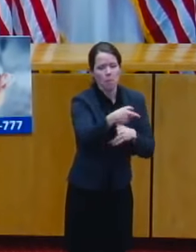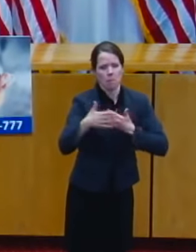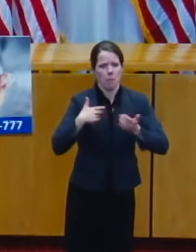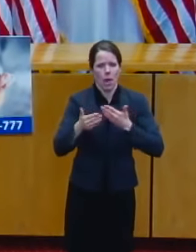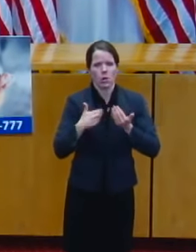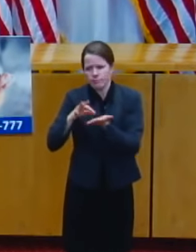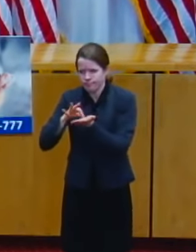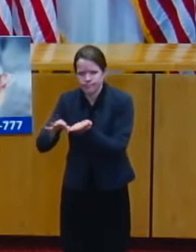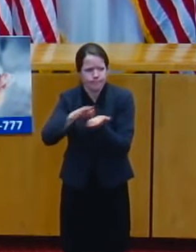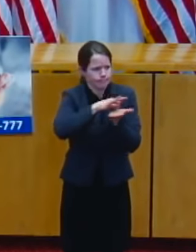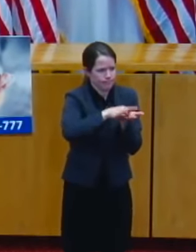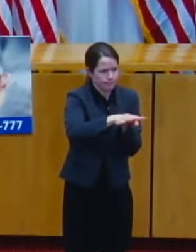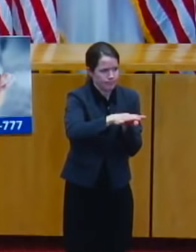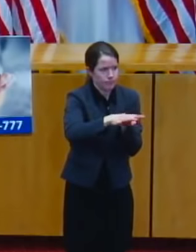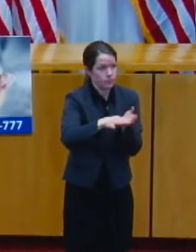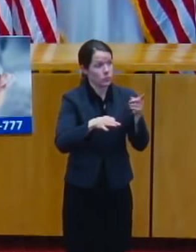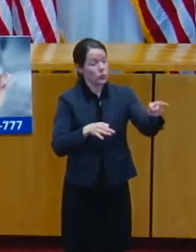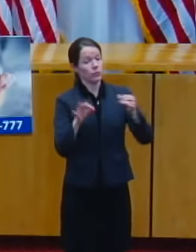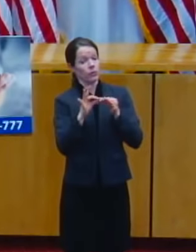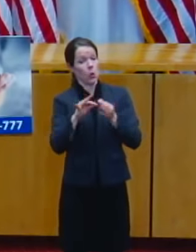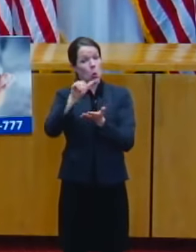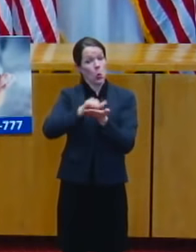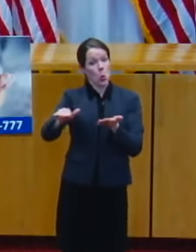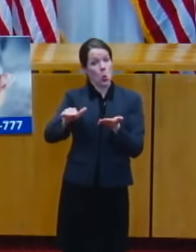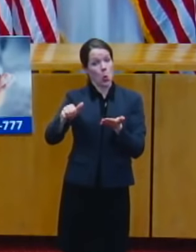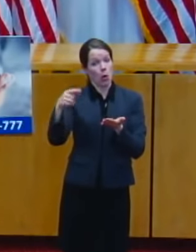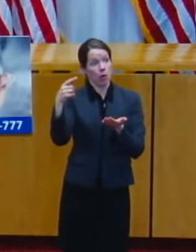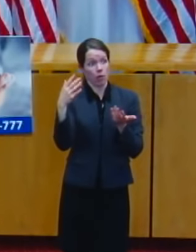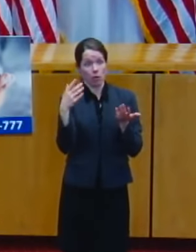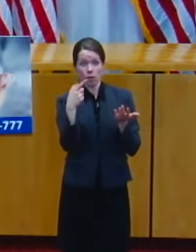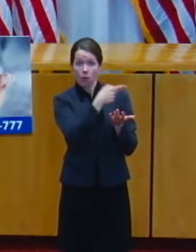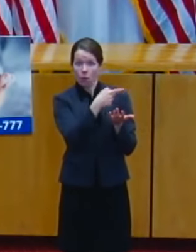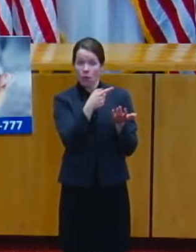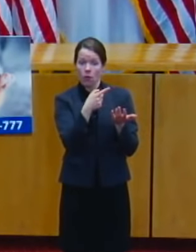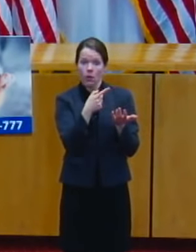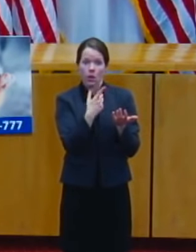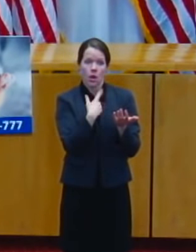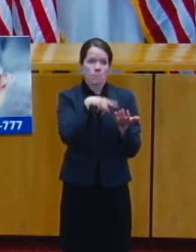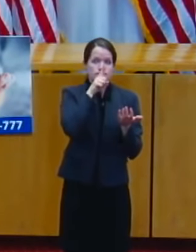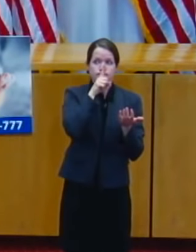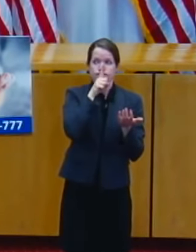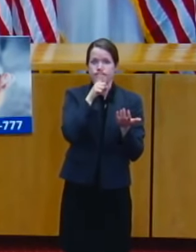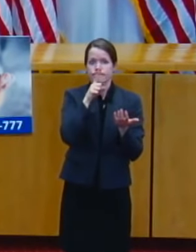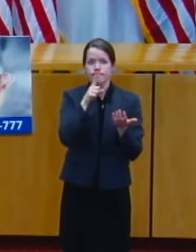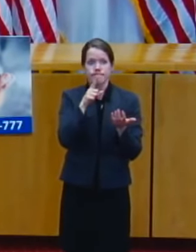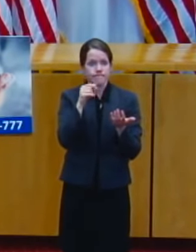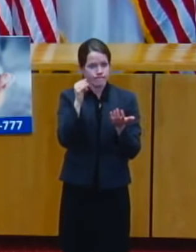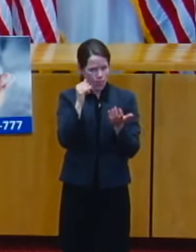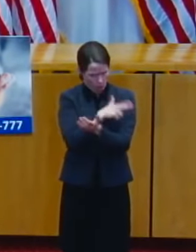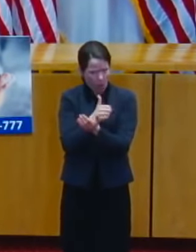said, but we're reporting everything that we have available to us.